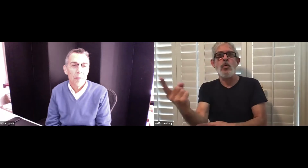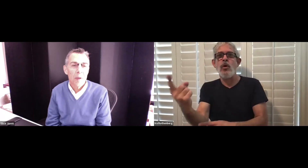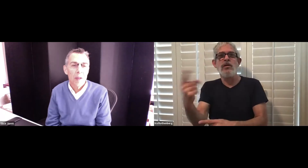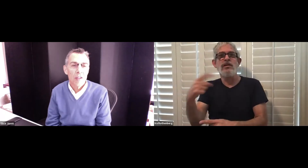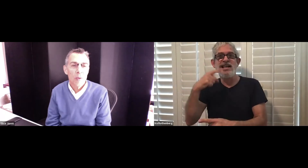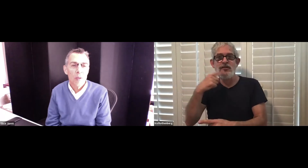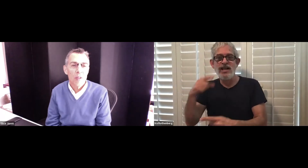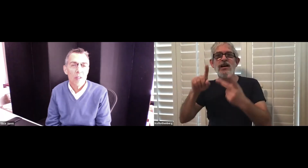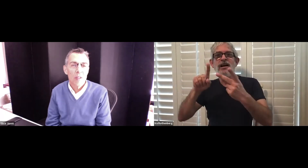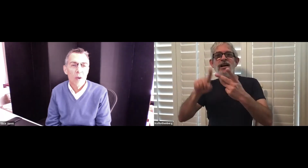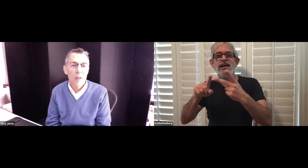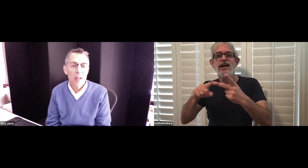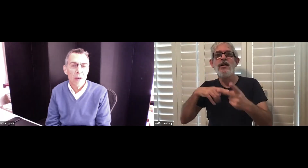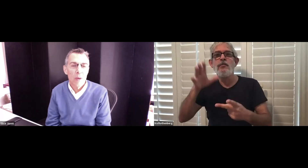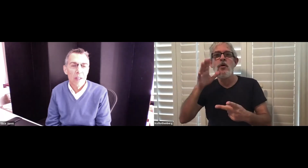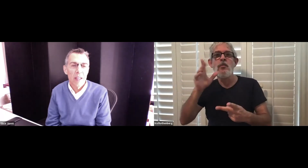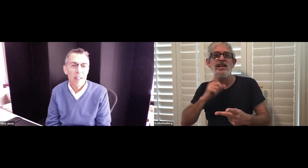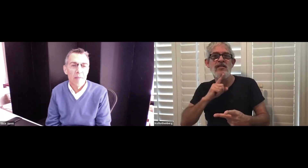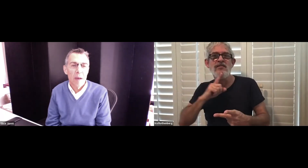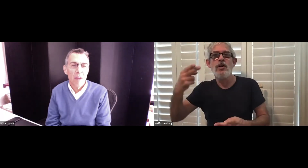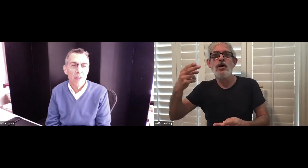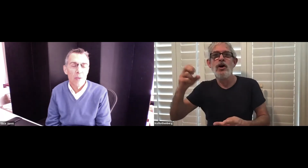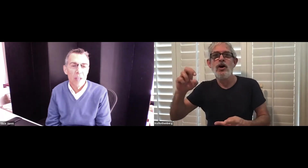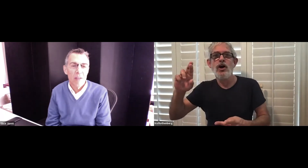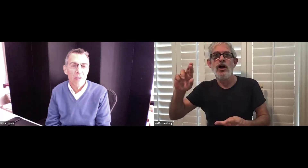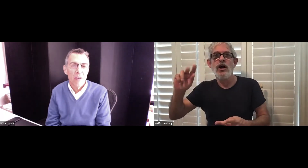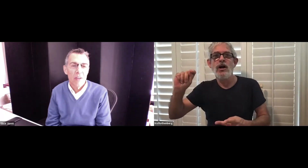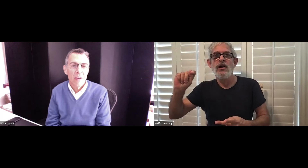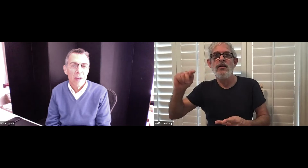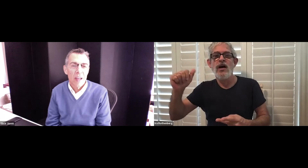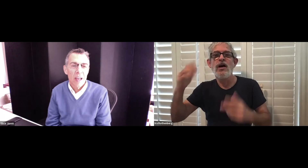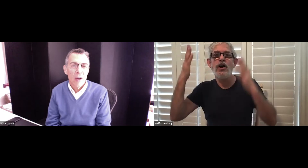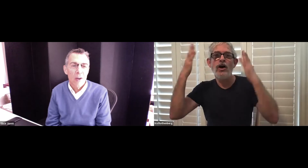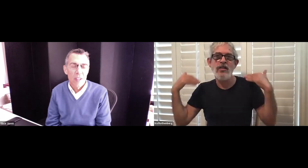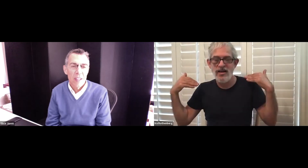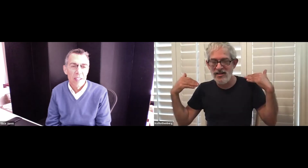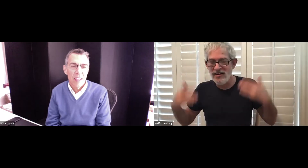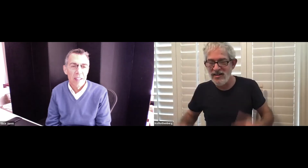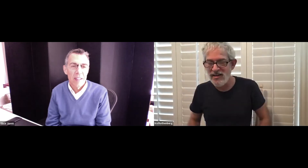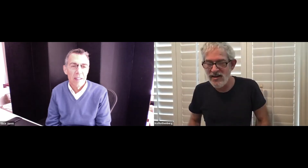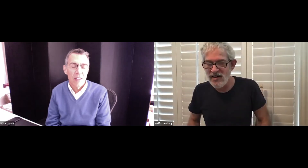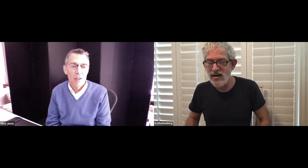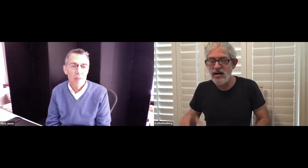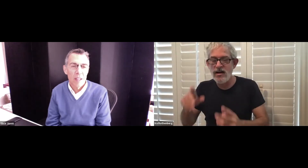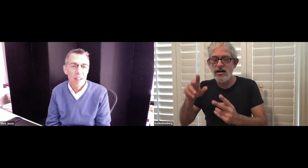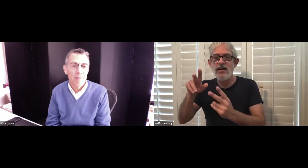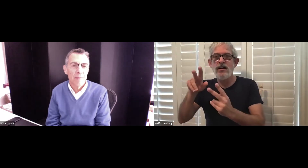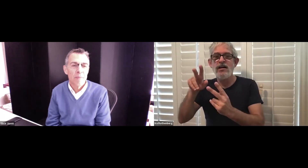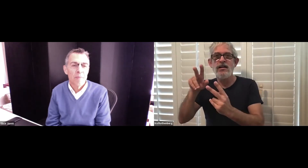She was the only hearing one, and my mother was deaf. Hertha, as I said, that's her name sign there.